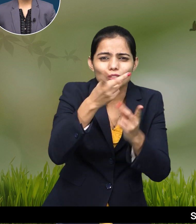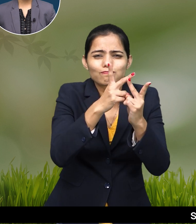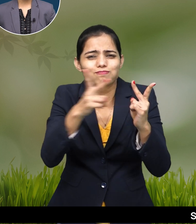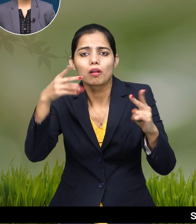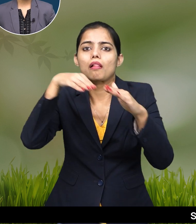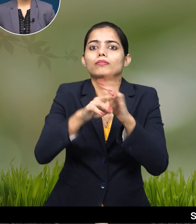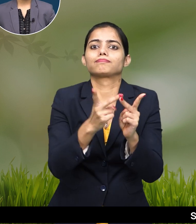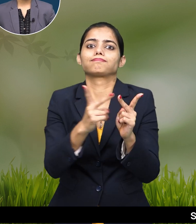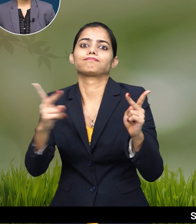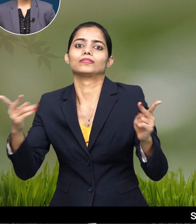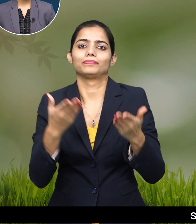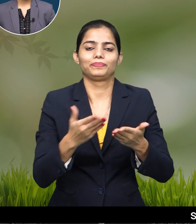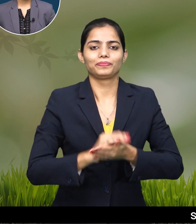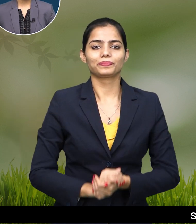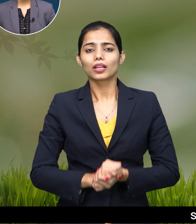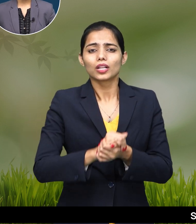fish.